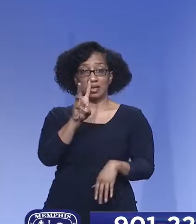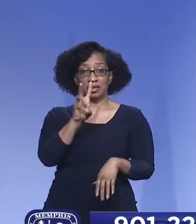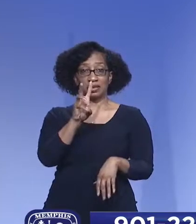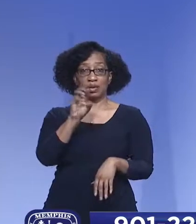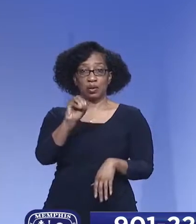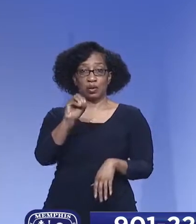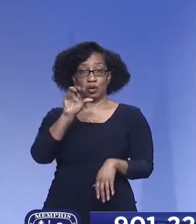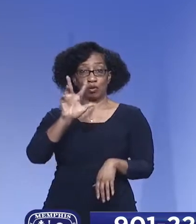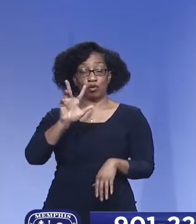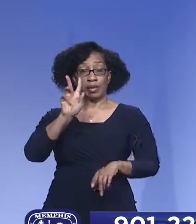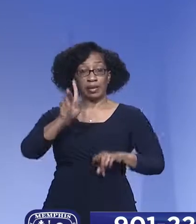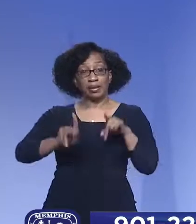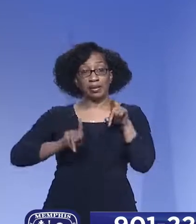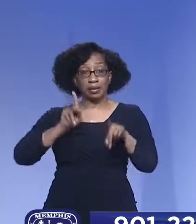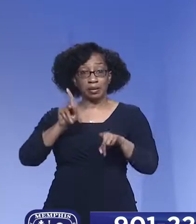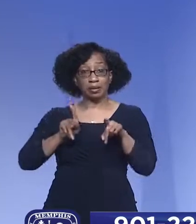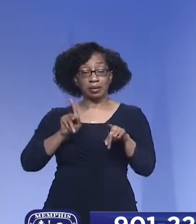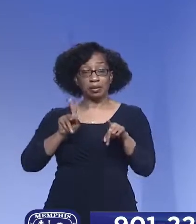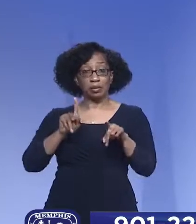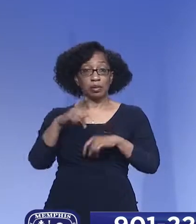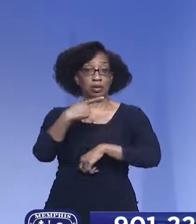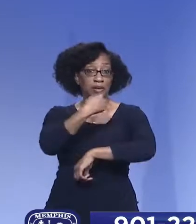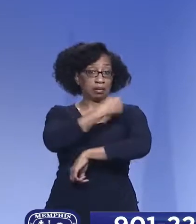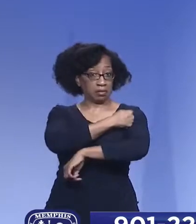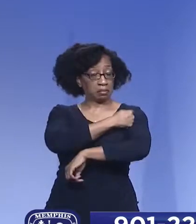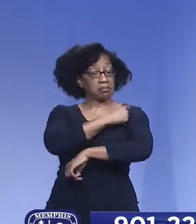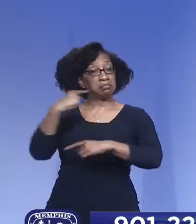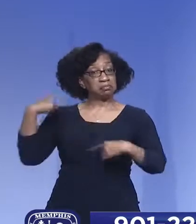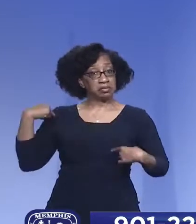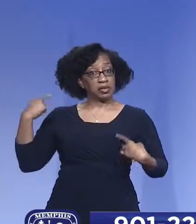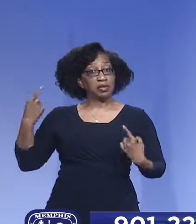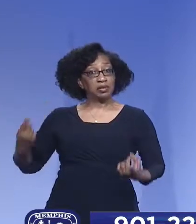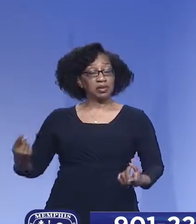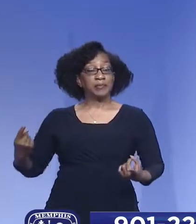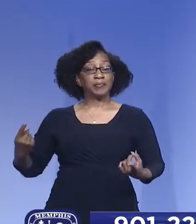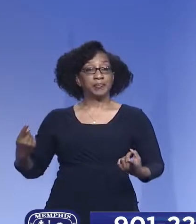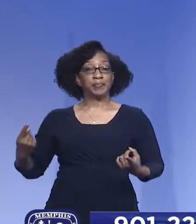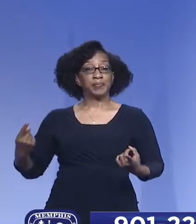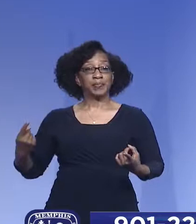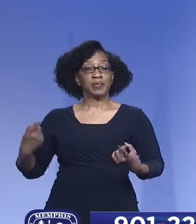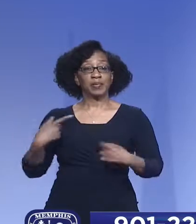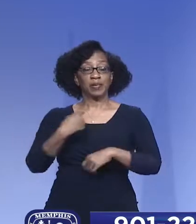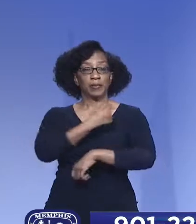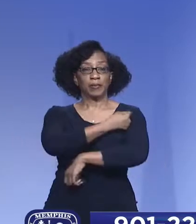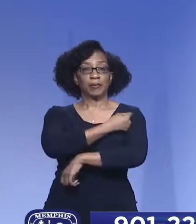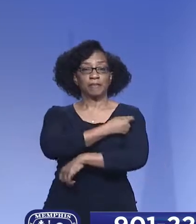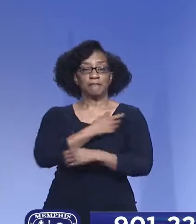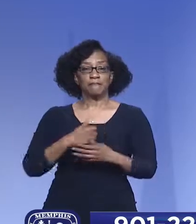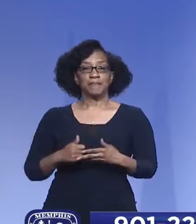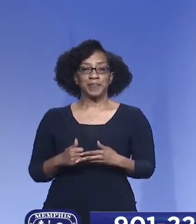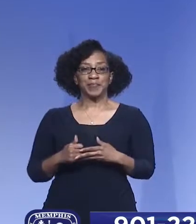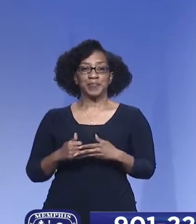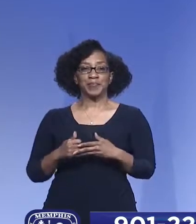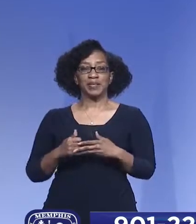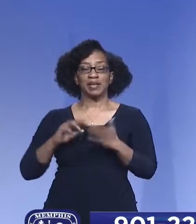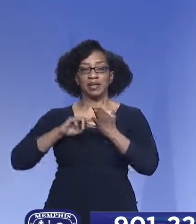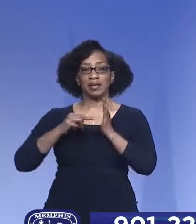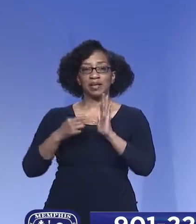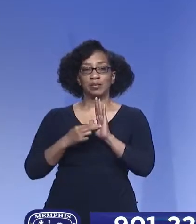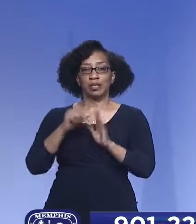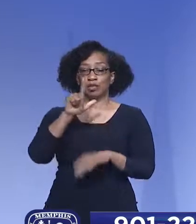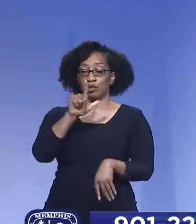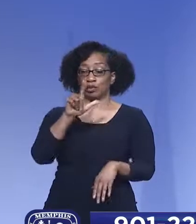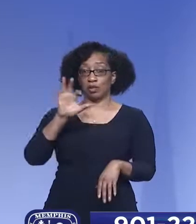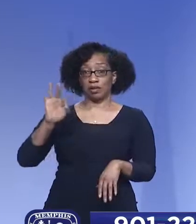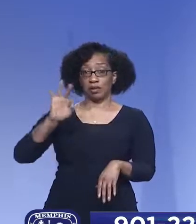276,603 people who have been vaccinated so far in the vaccine campaign, and that represents 29%